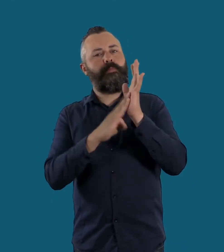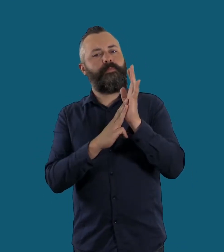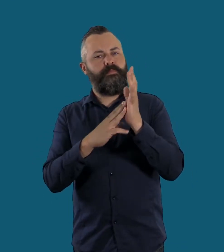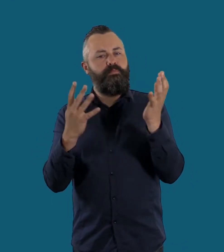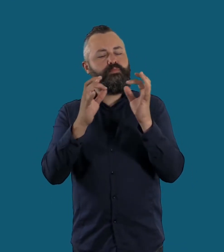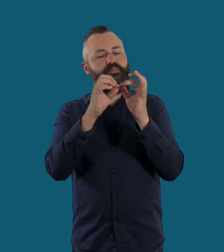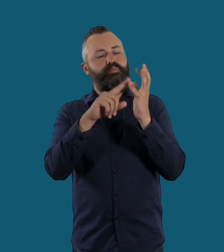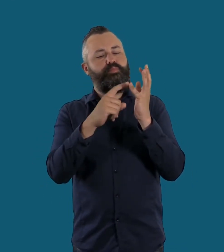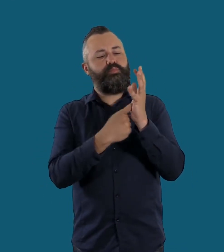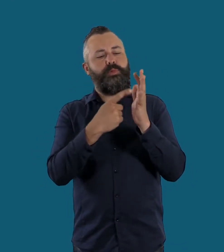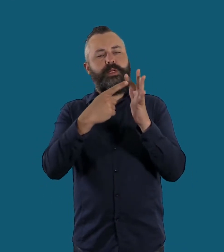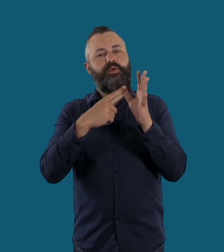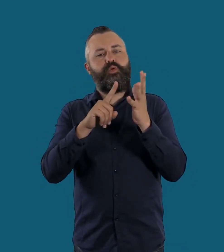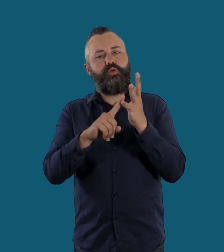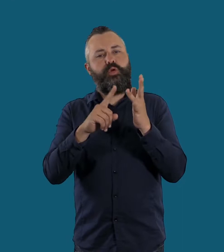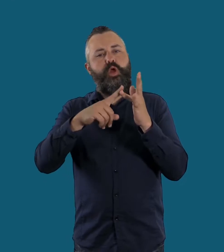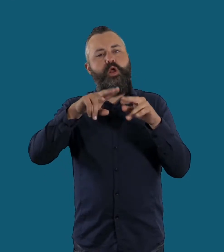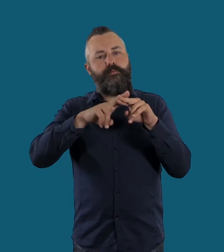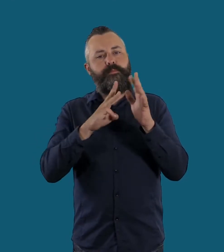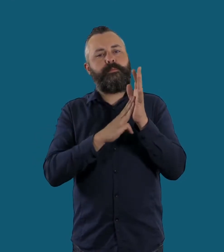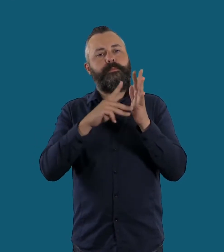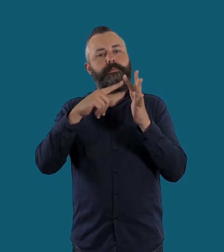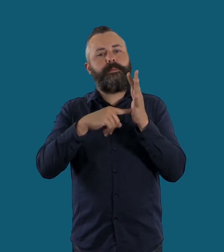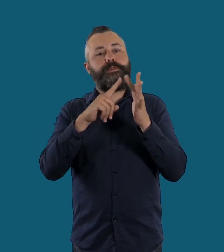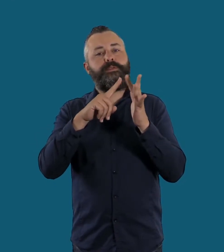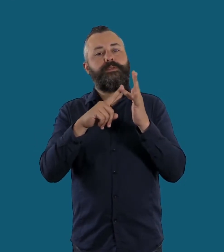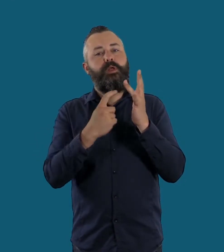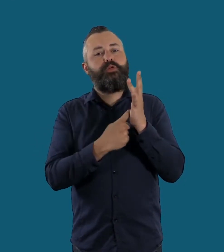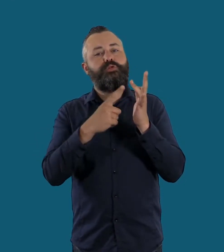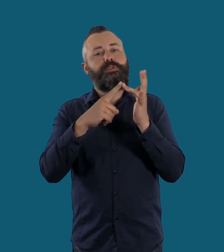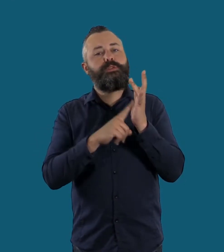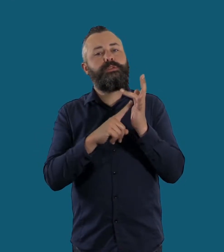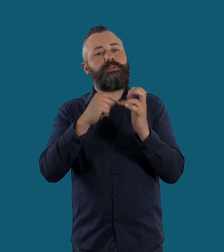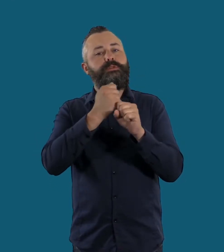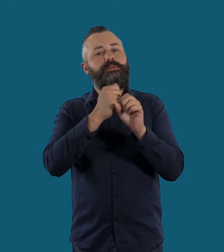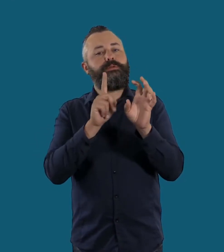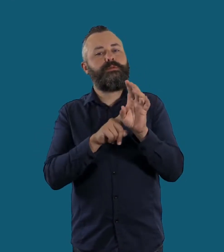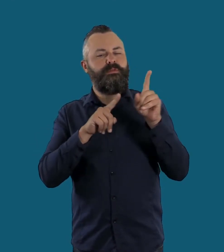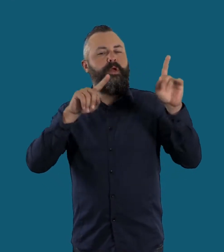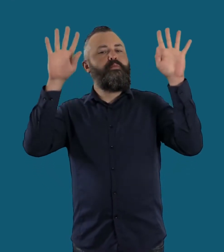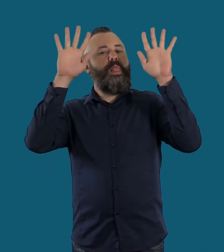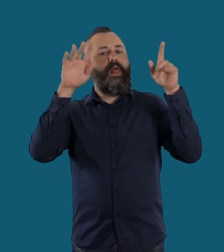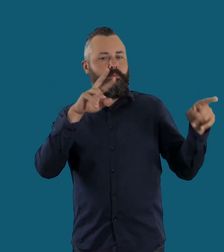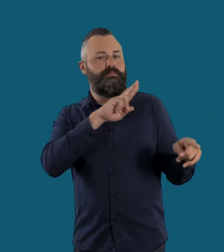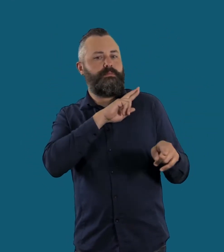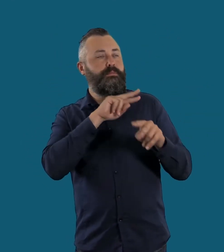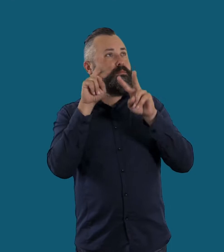Additionally, the Bureau of Meteorology gathers and analyses meteorological data and provides weather forecasts.